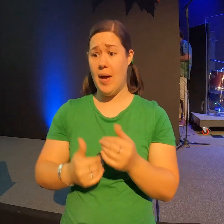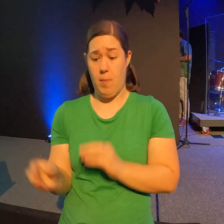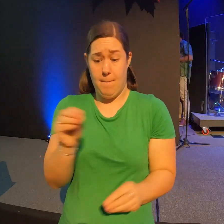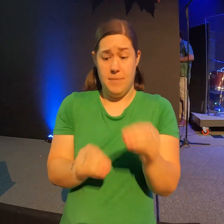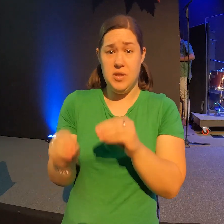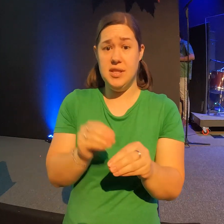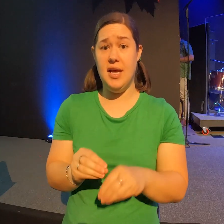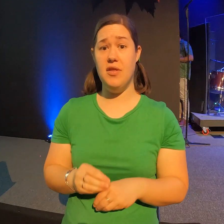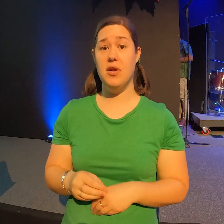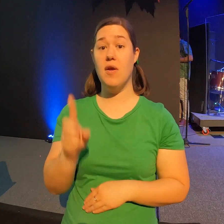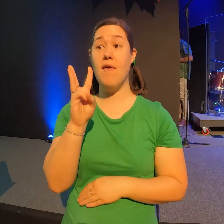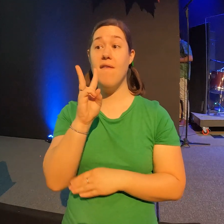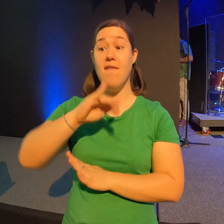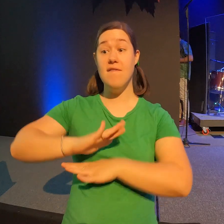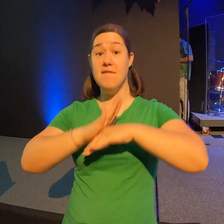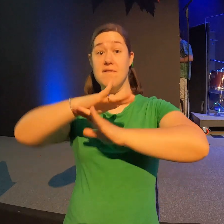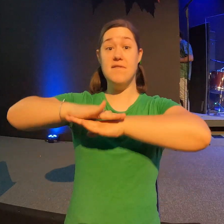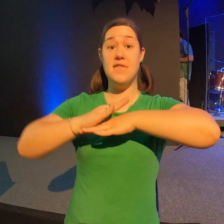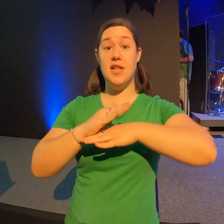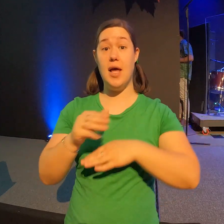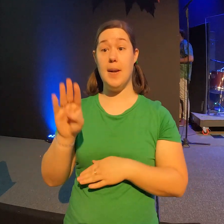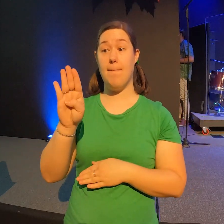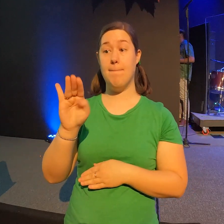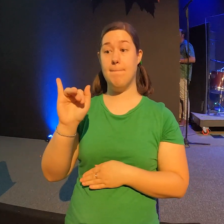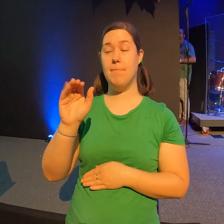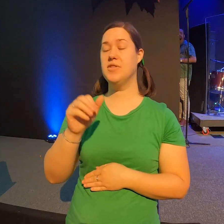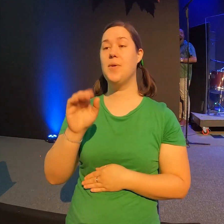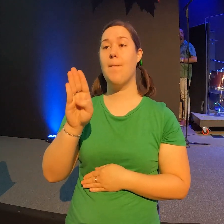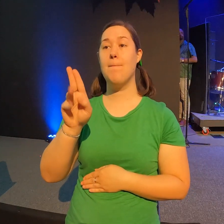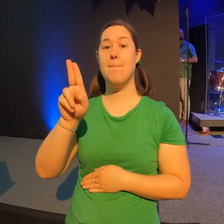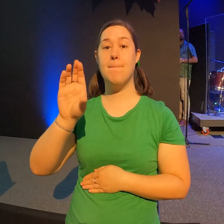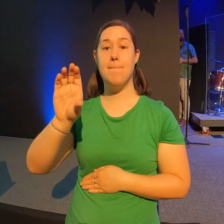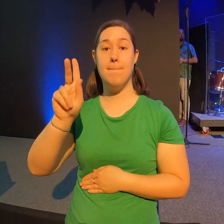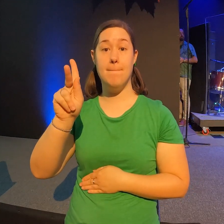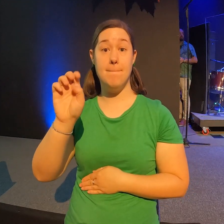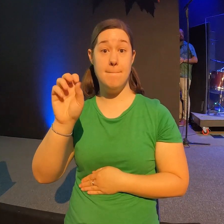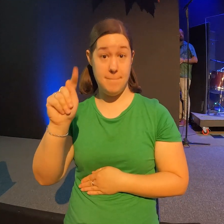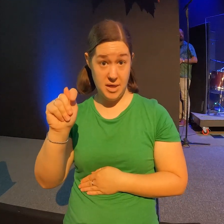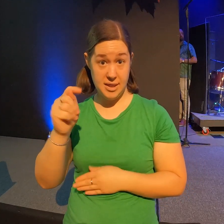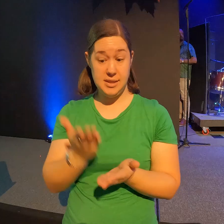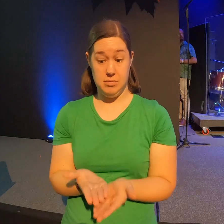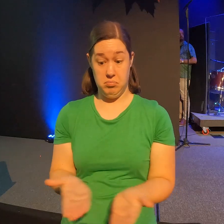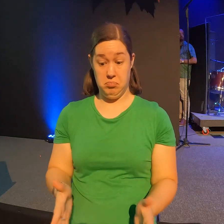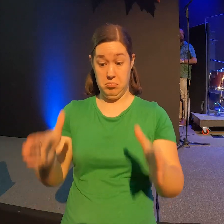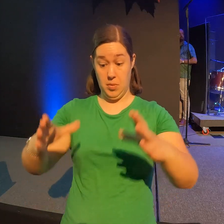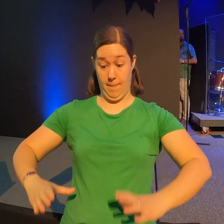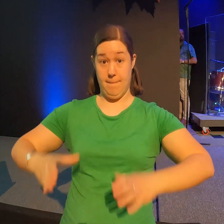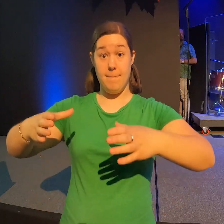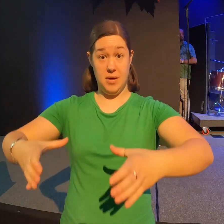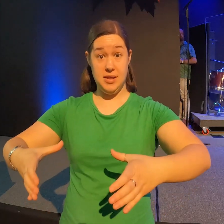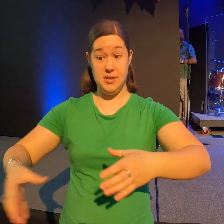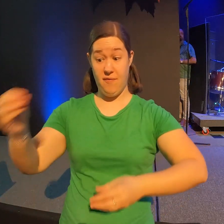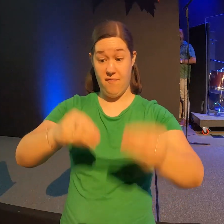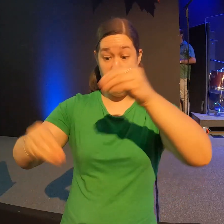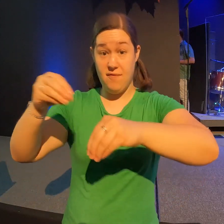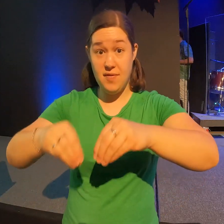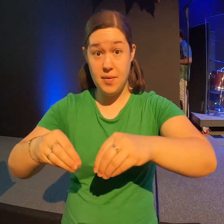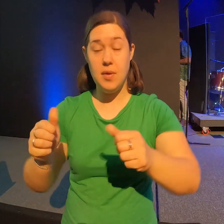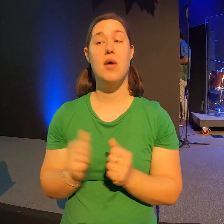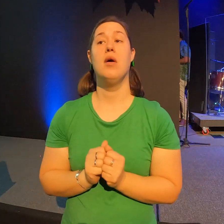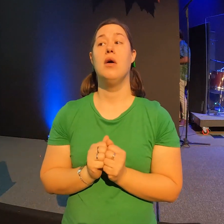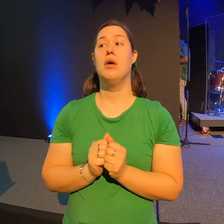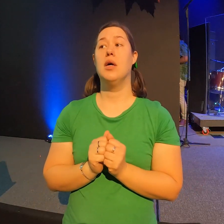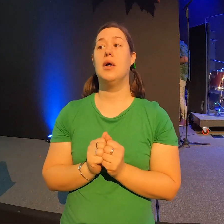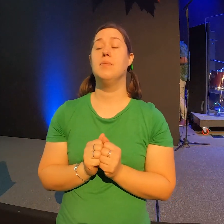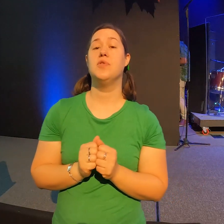that we are collecting flood buckets. Now, I will say we were originally intending to collect those to mainly go out to the Tampa and St.